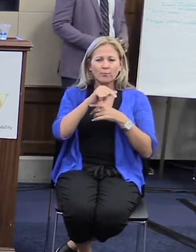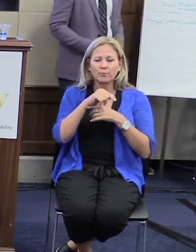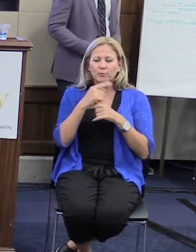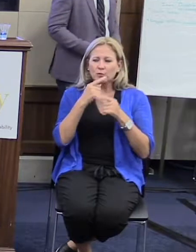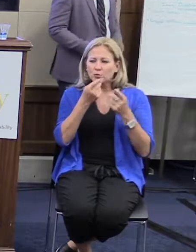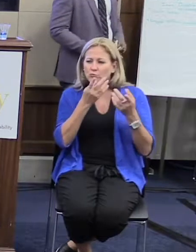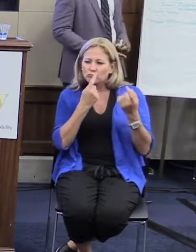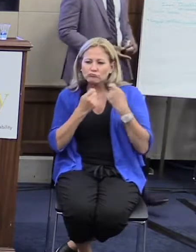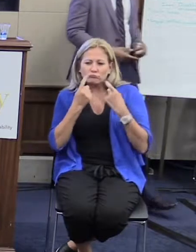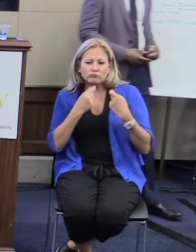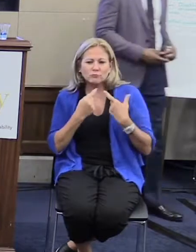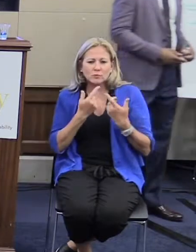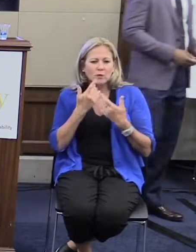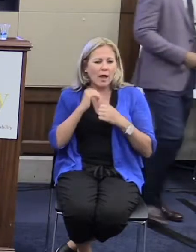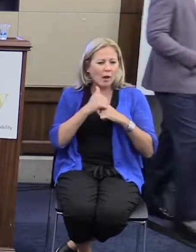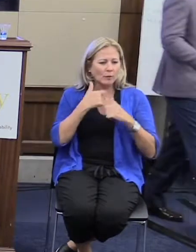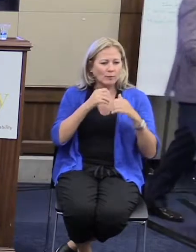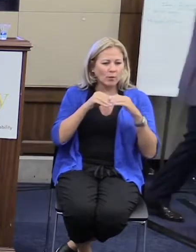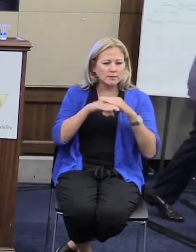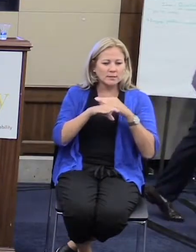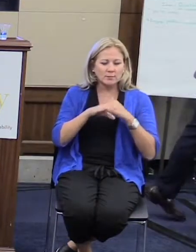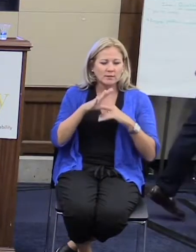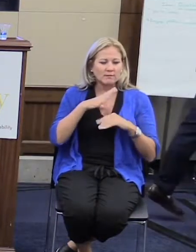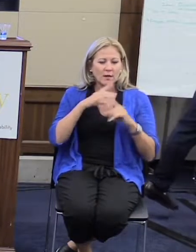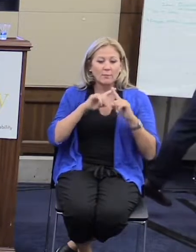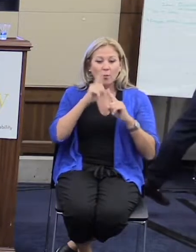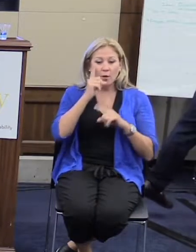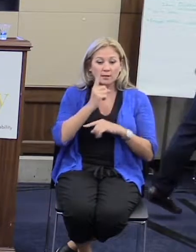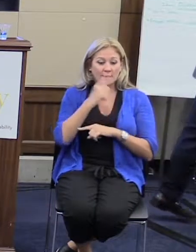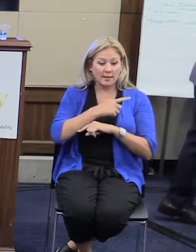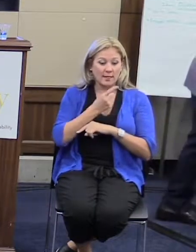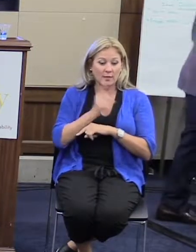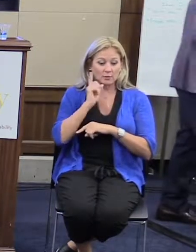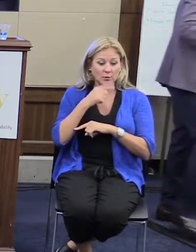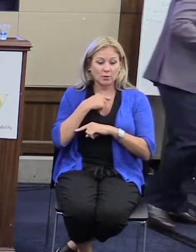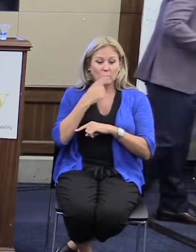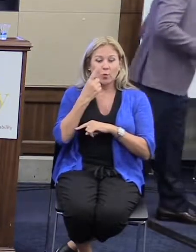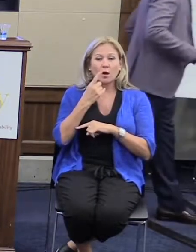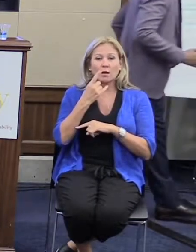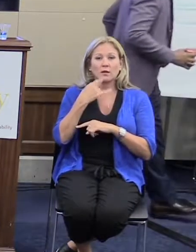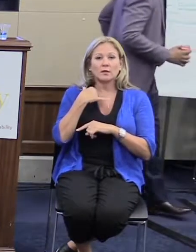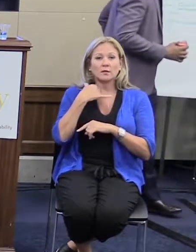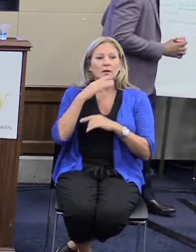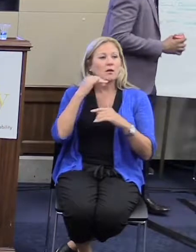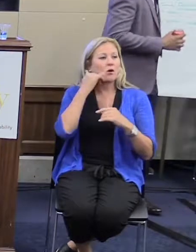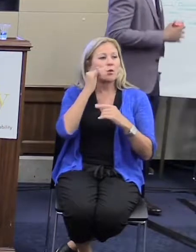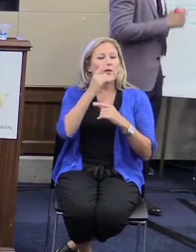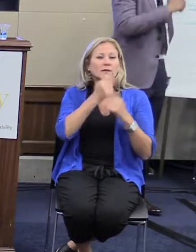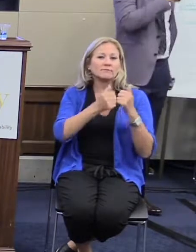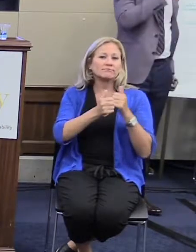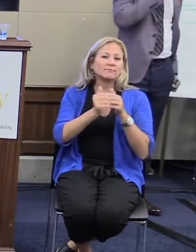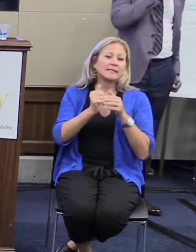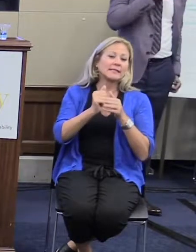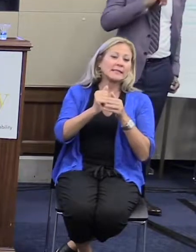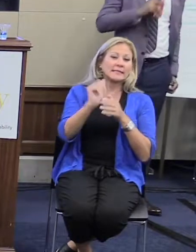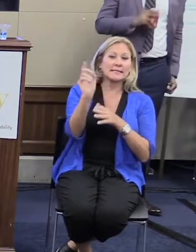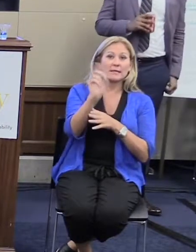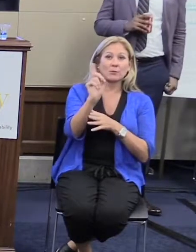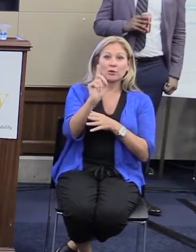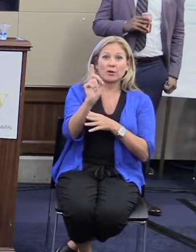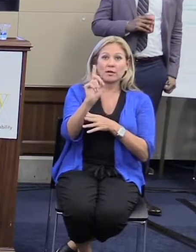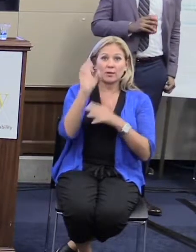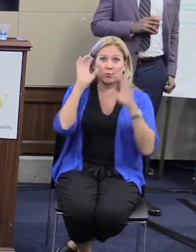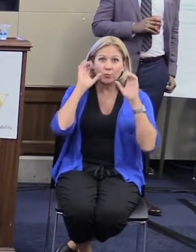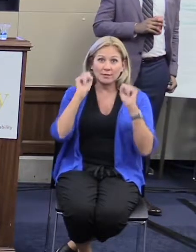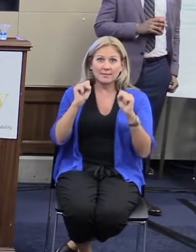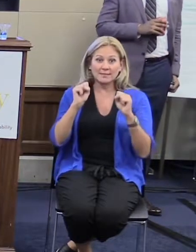learn about how they can be more accessible. One day last week, I had a call with one of the leading Democratic presidential campaigns